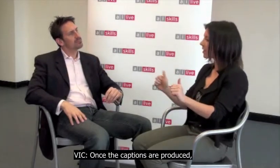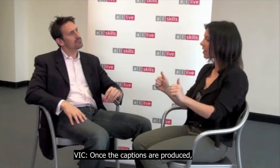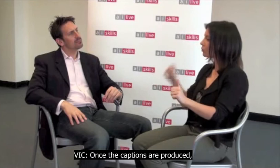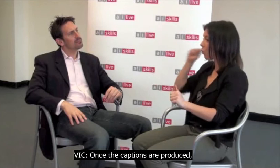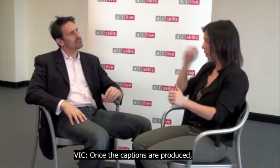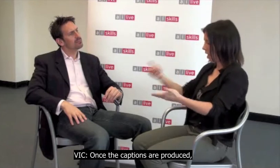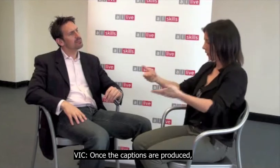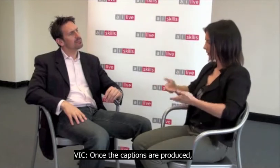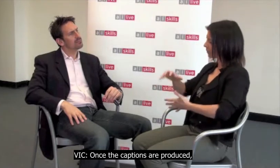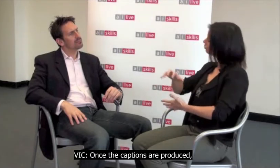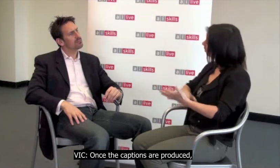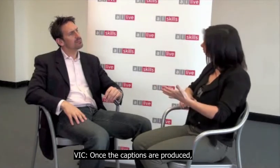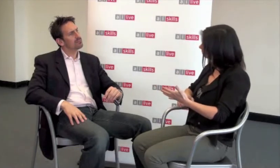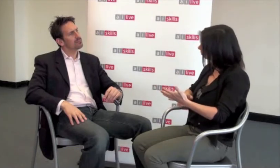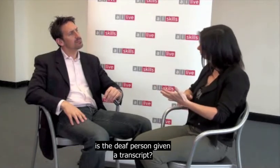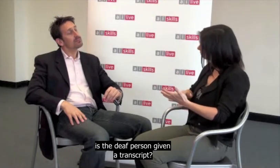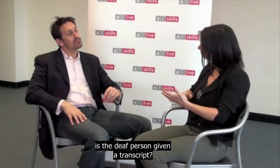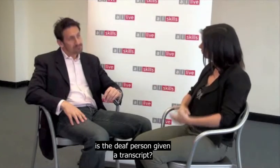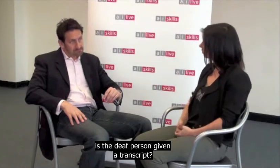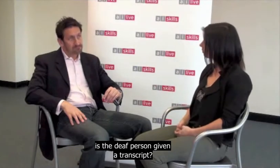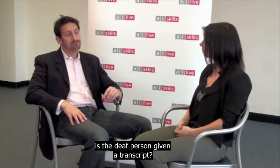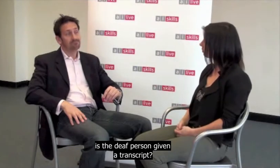Once the captions are produced, is the deaf person given a transcript?